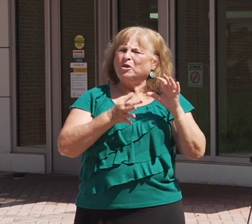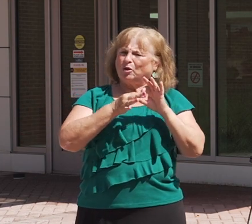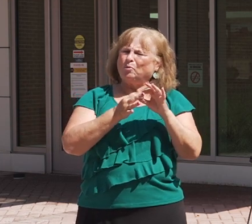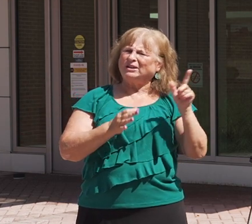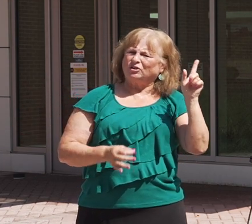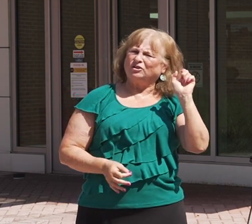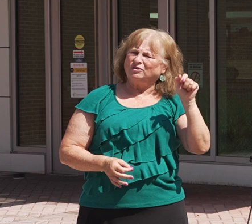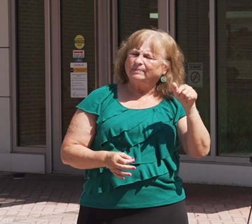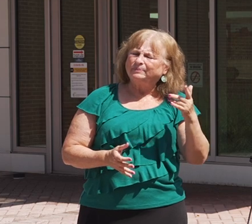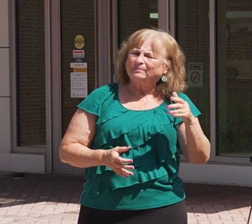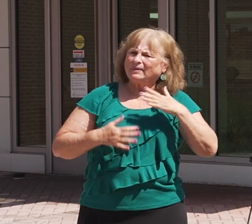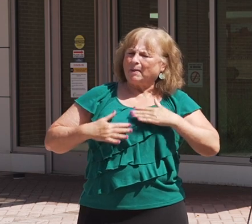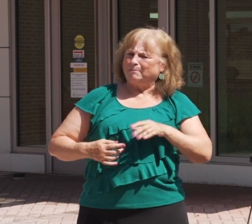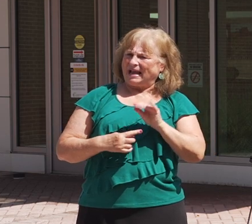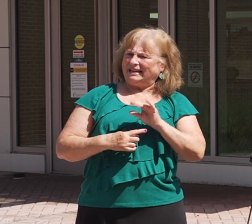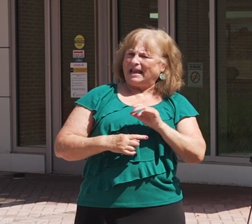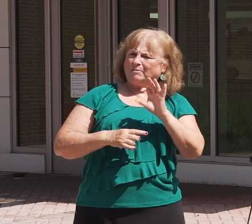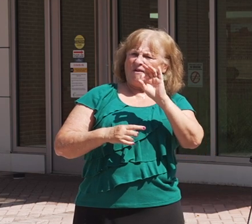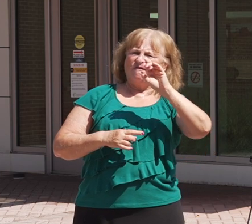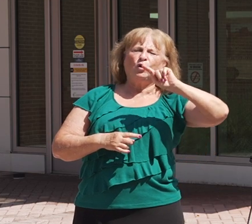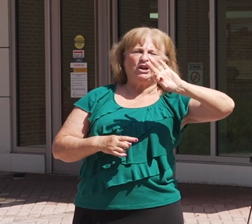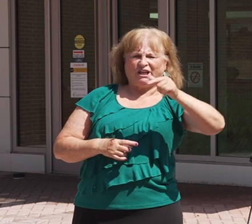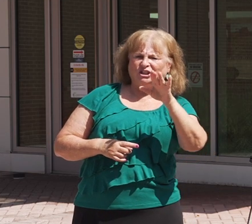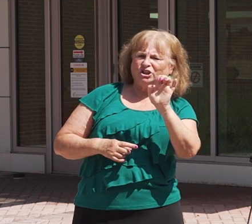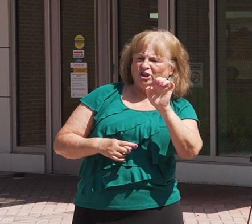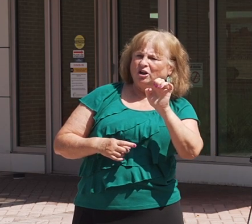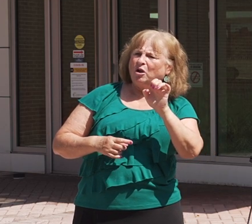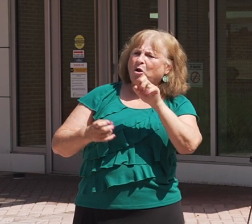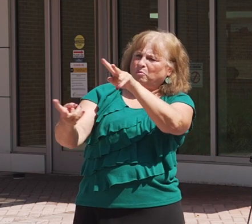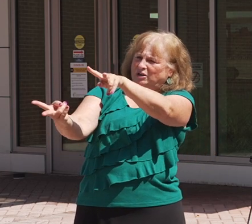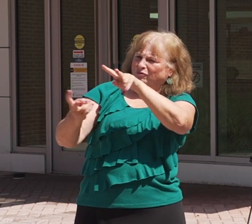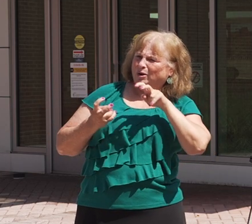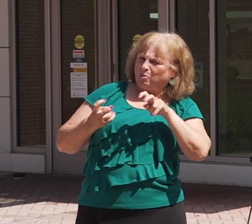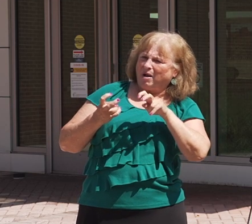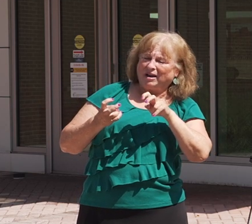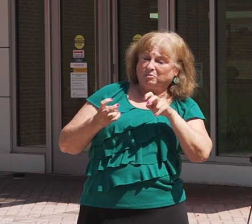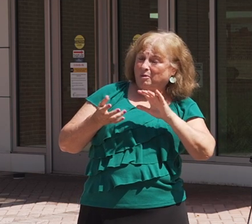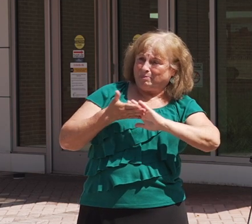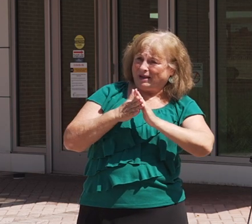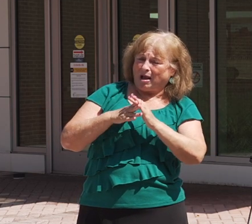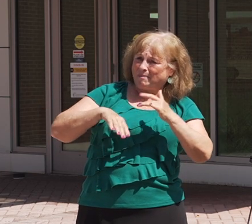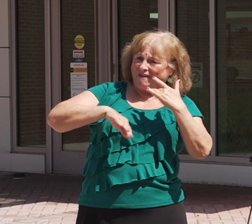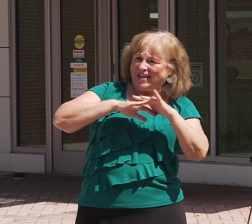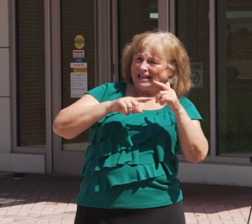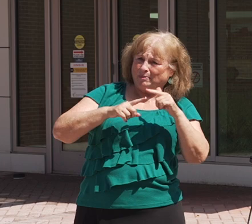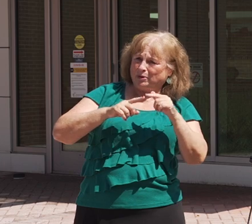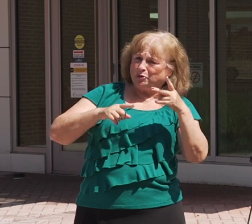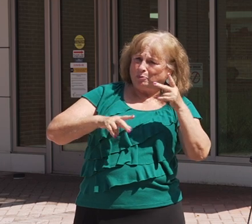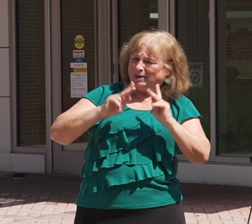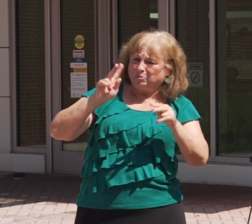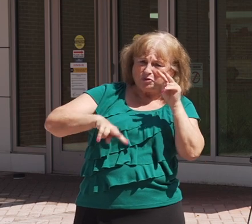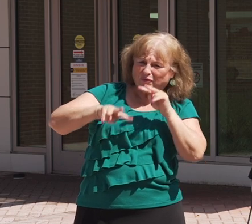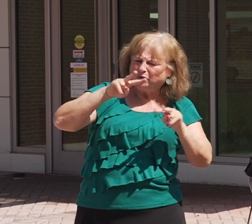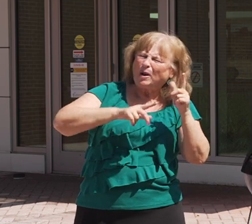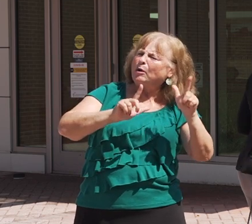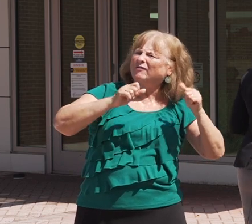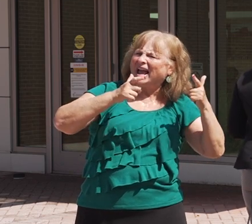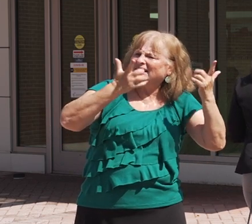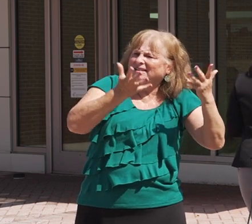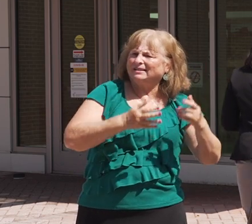regards to the body camera footage. Once that's acquired, how quickly it will be available to the public to view.